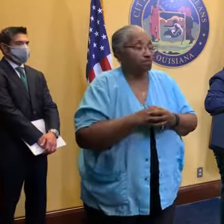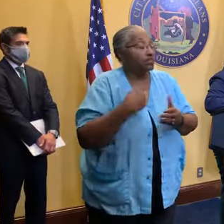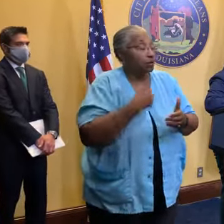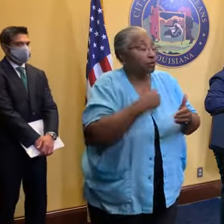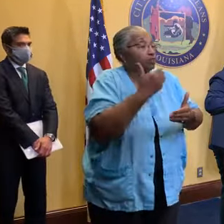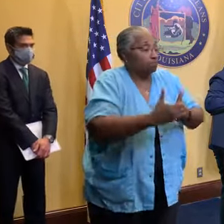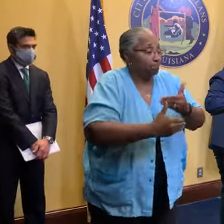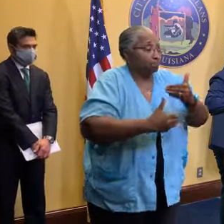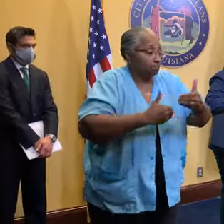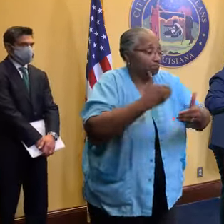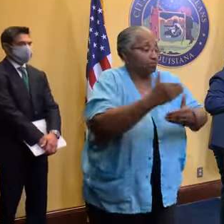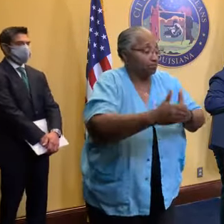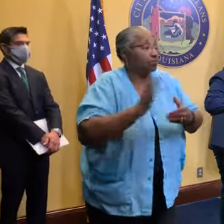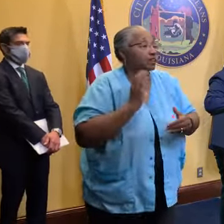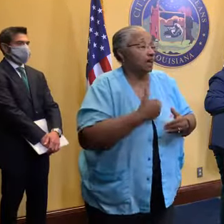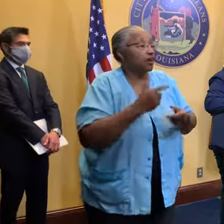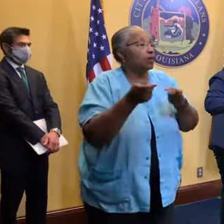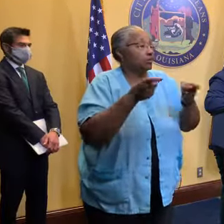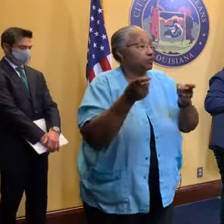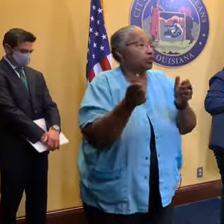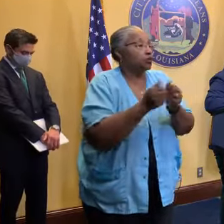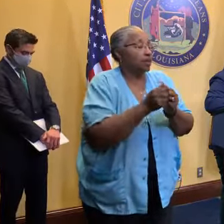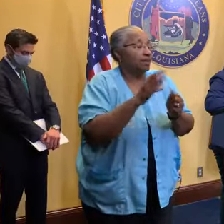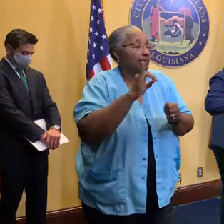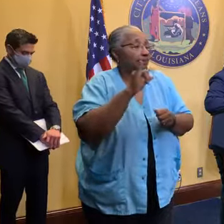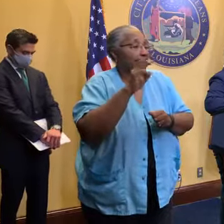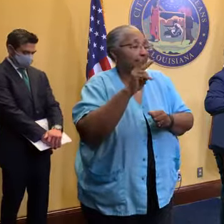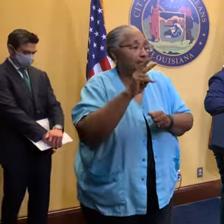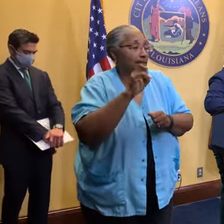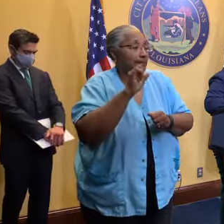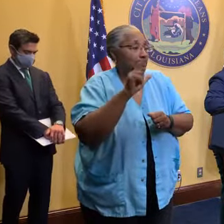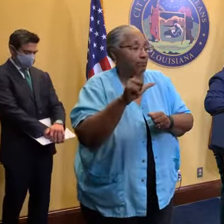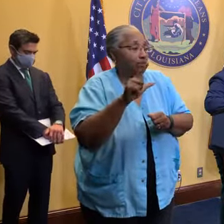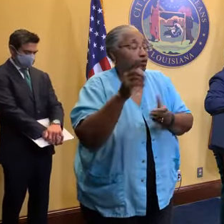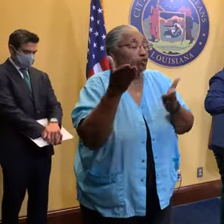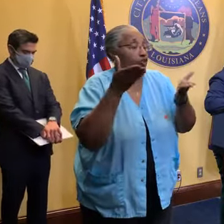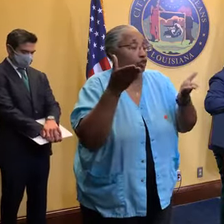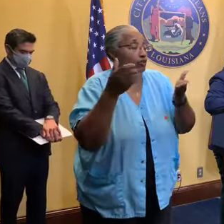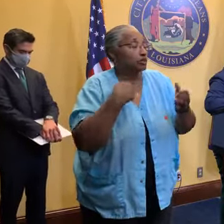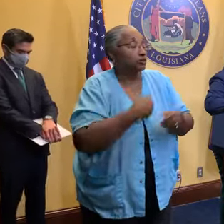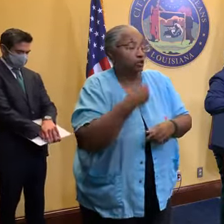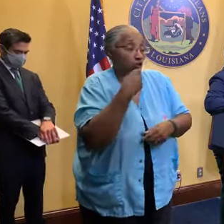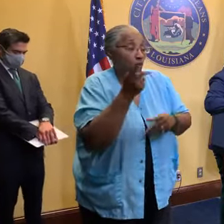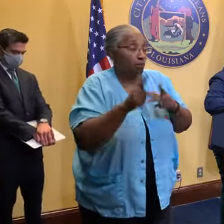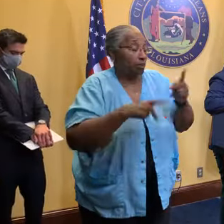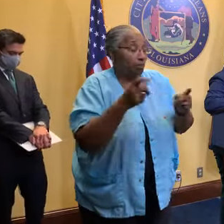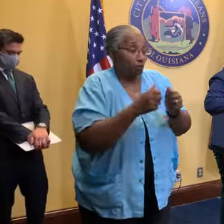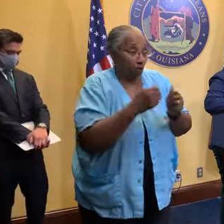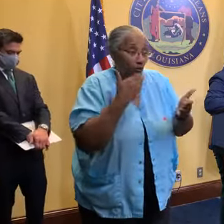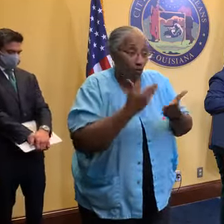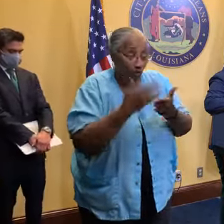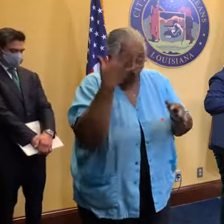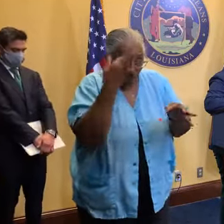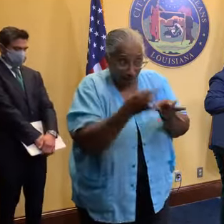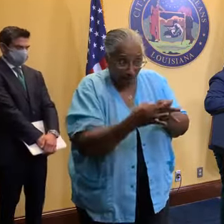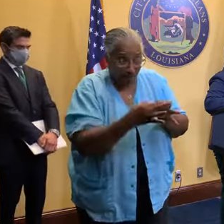an administration with the civil service, even as we've told our people in good faith, should we receive